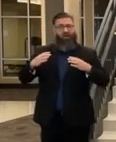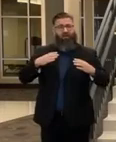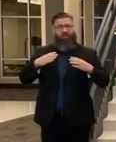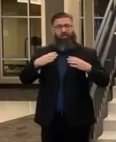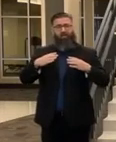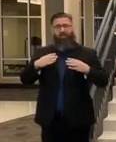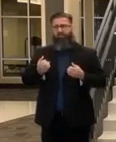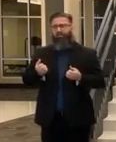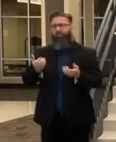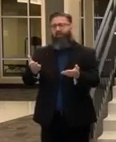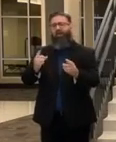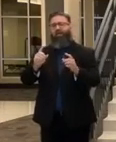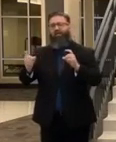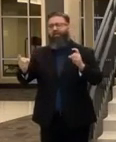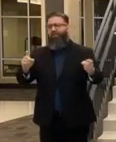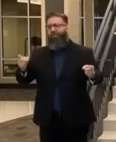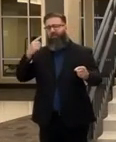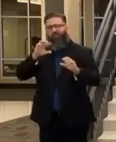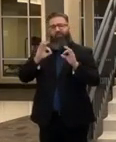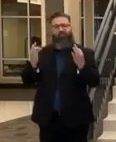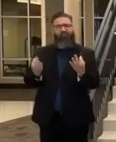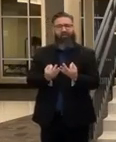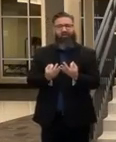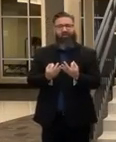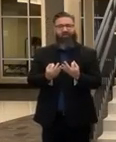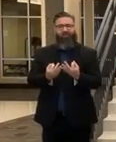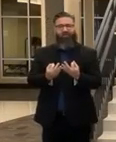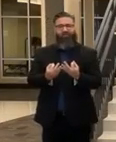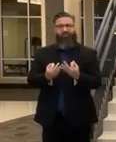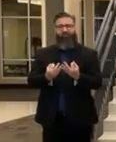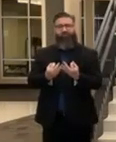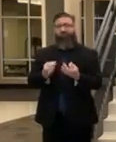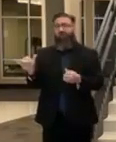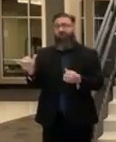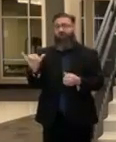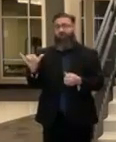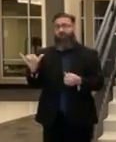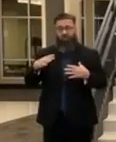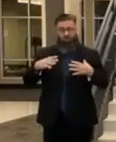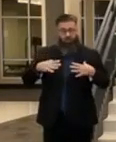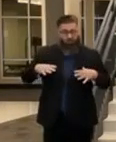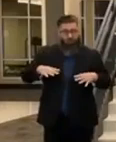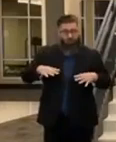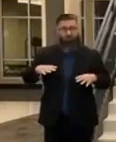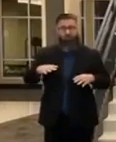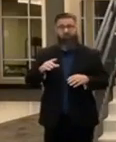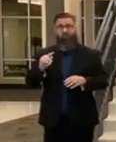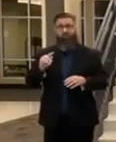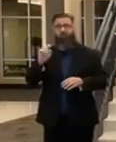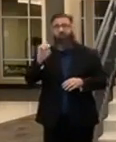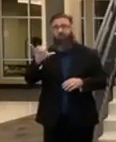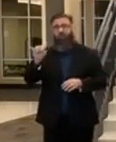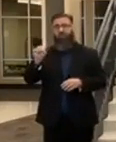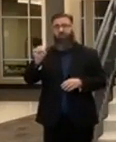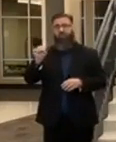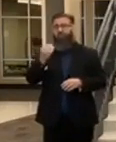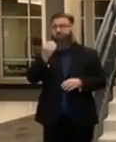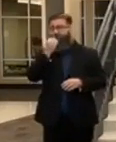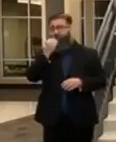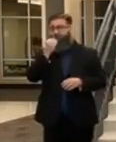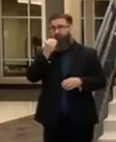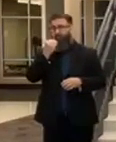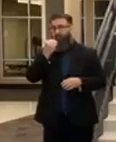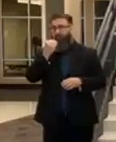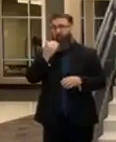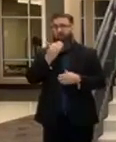and for their loved ones. In addition to clothes, toys, and food items, some families will